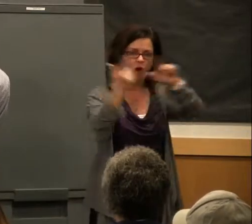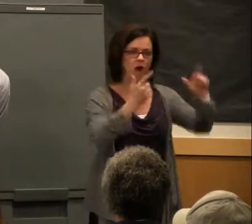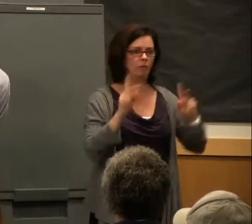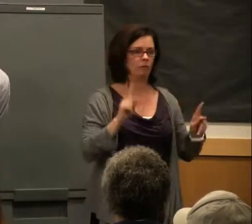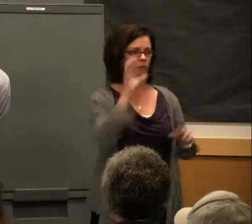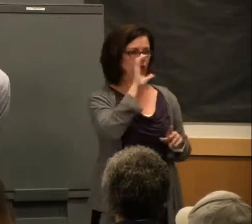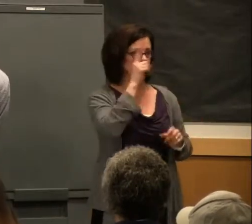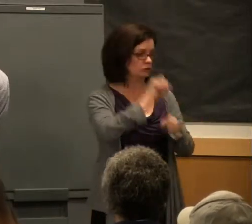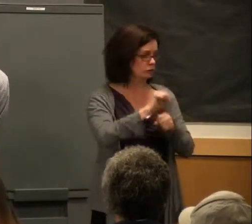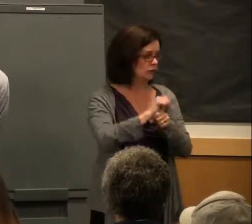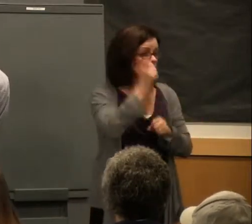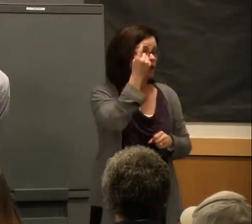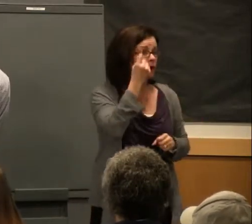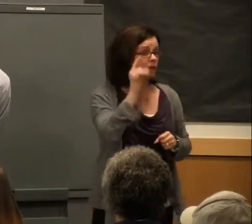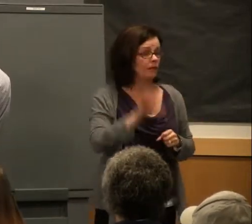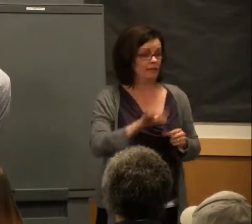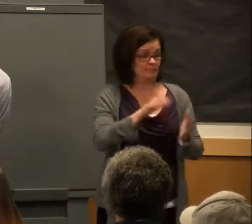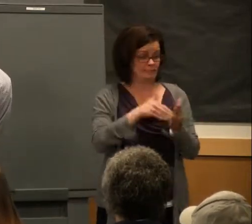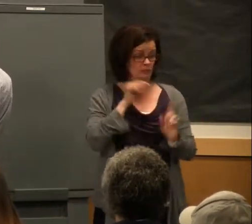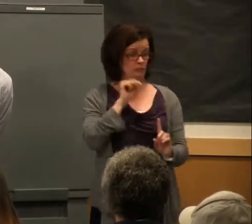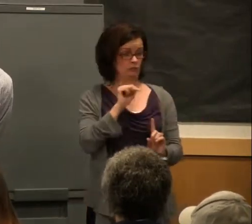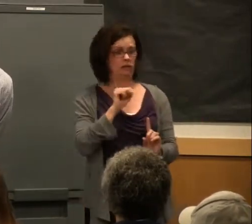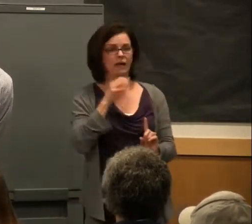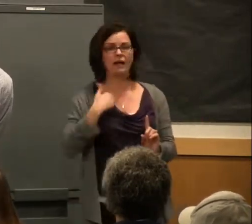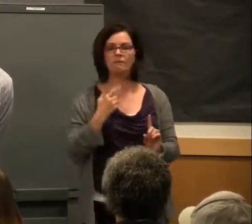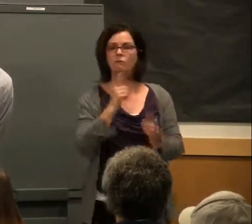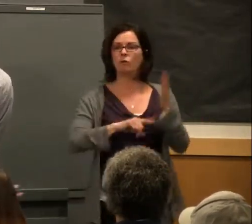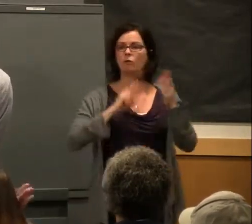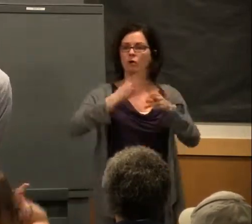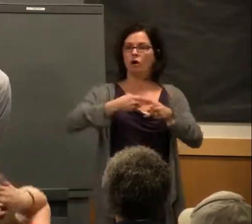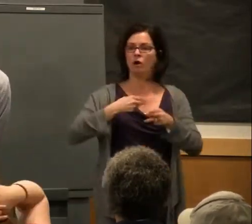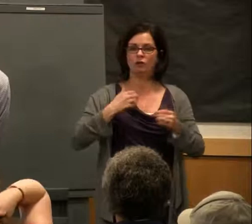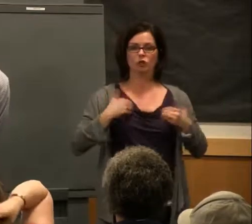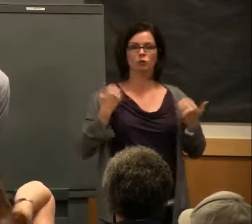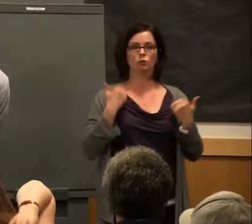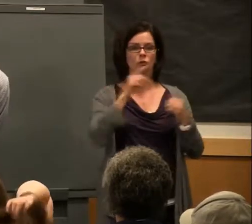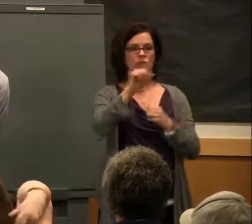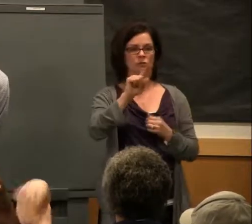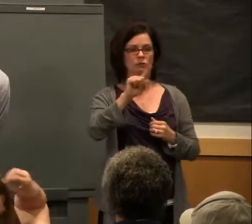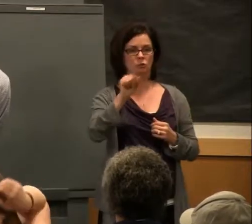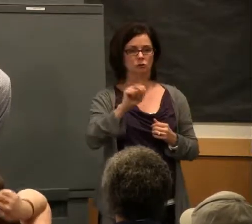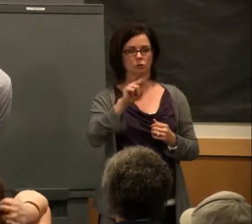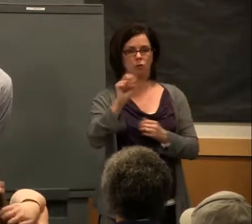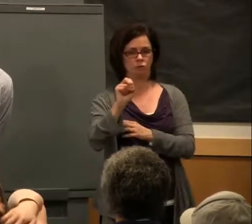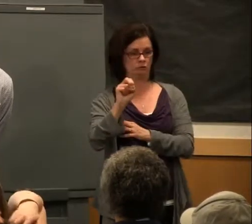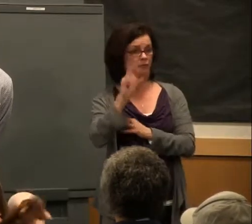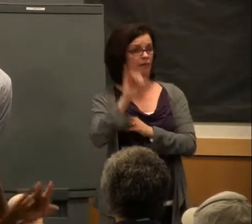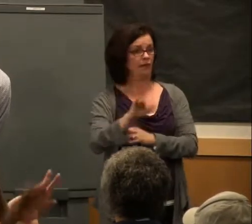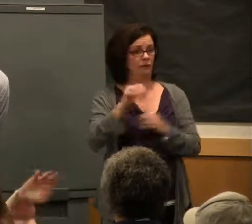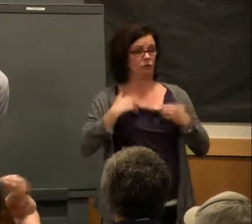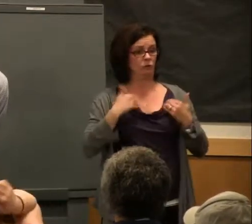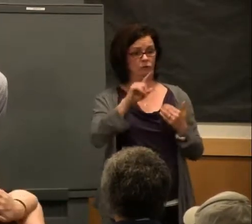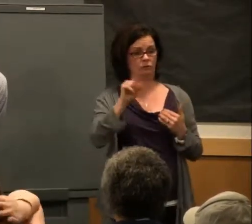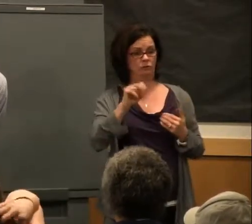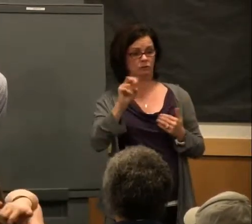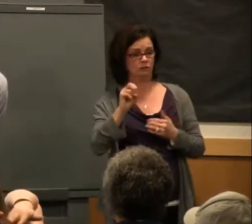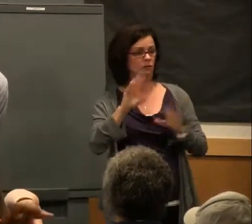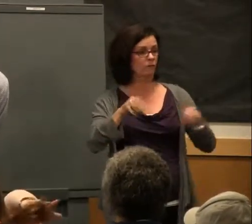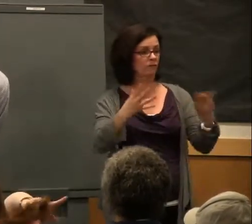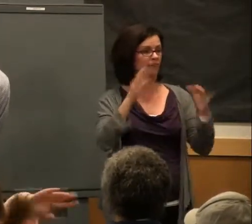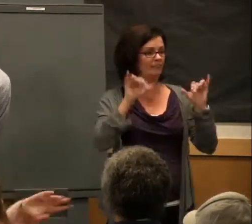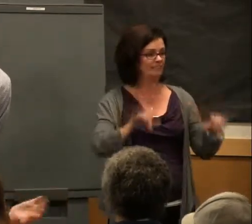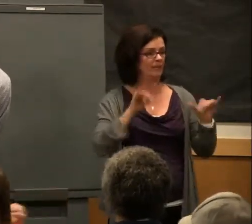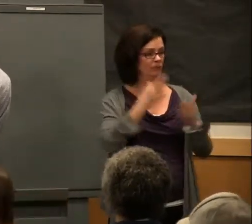seekers. Within the workforce center, we have what we call the youth zone. And the youth zone provides those same